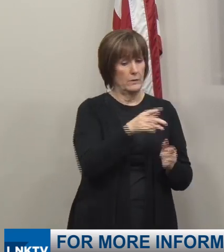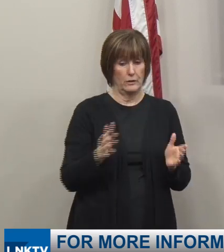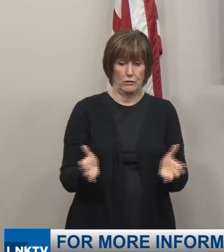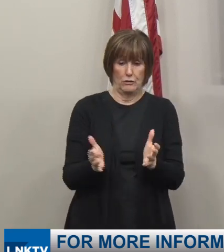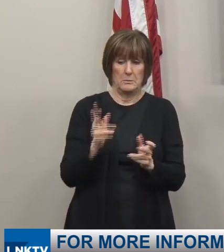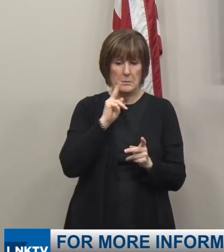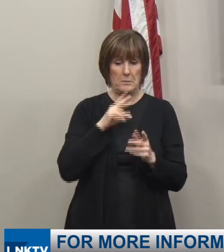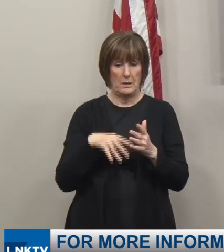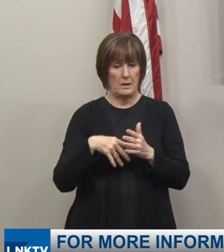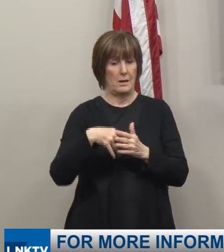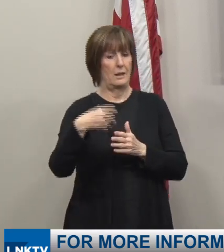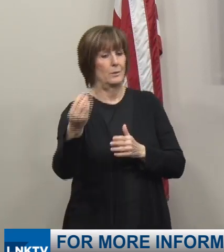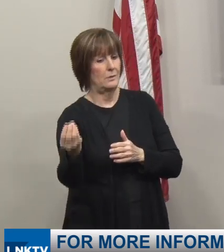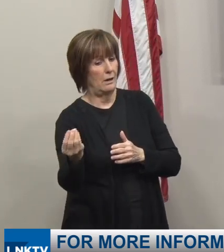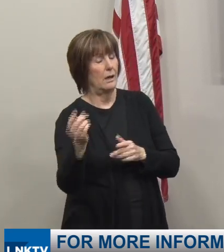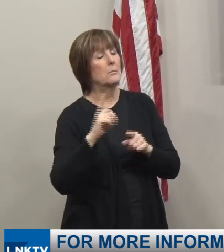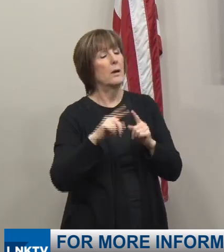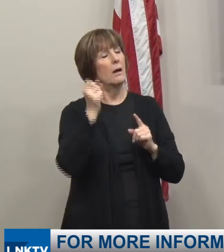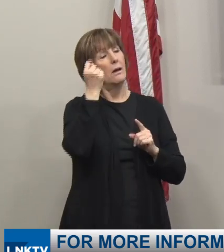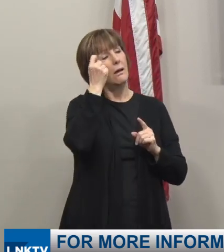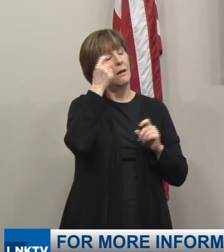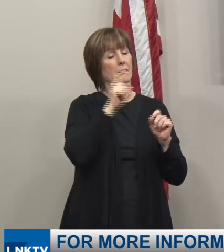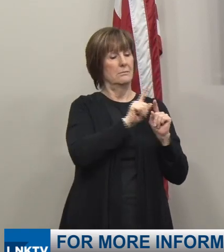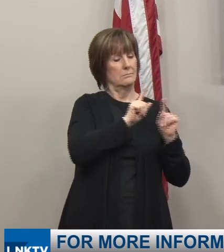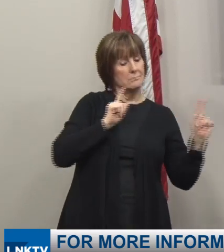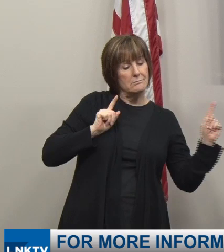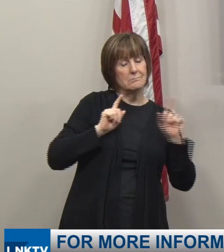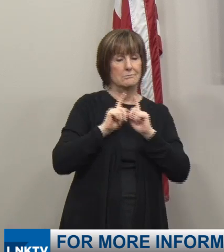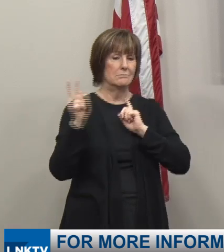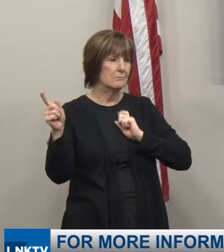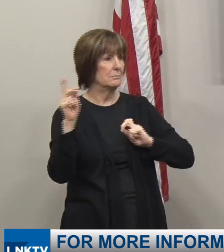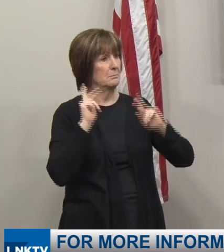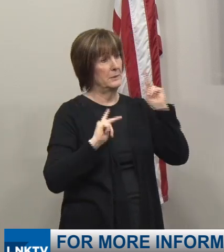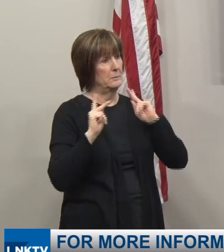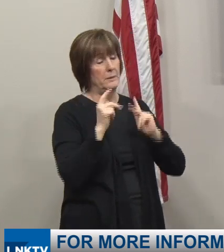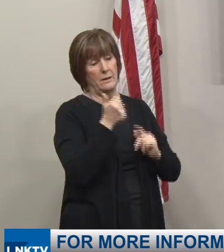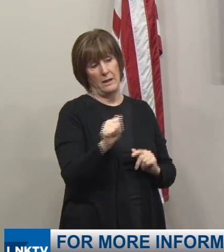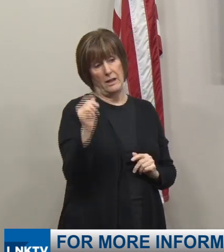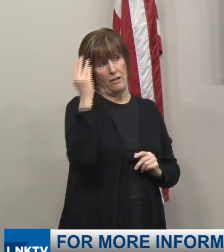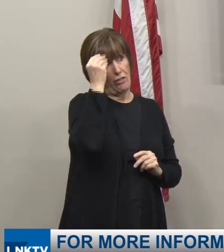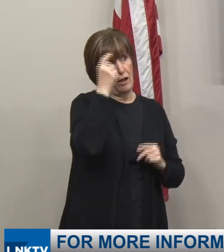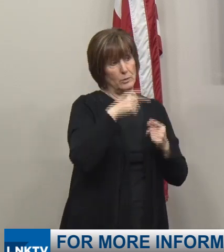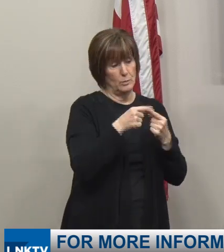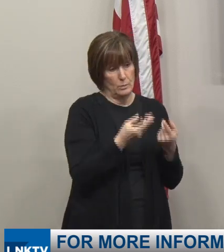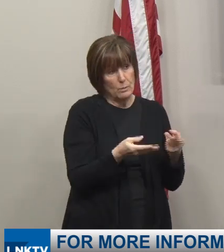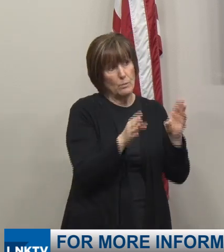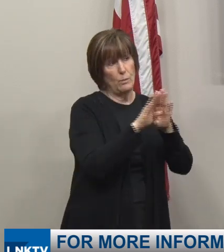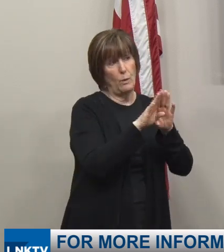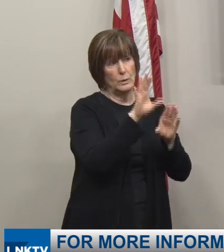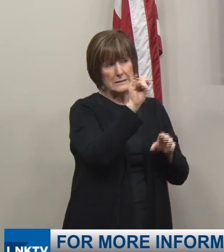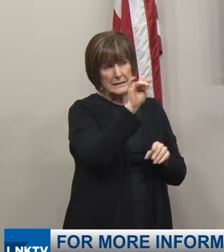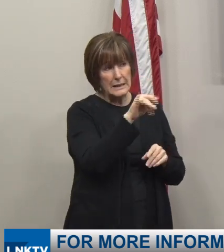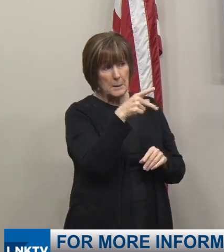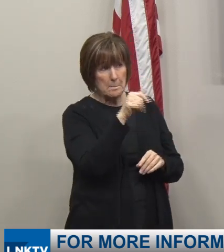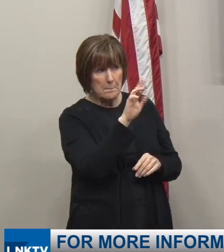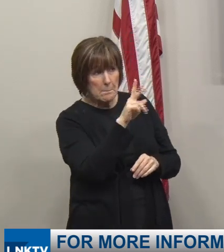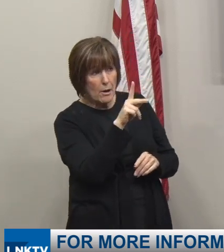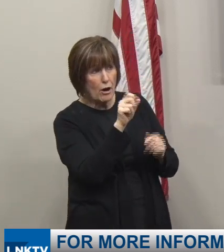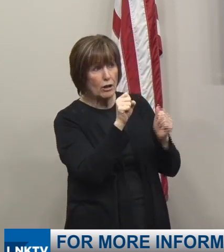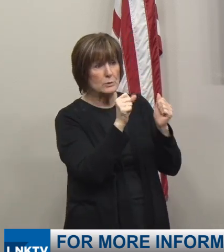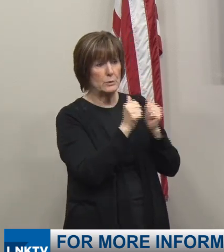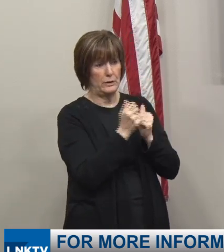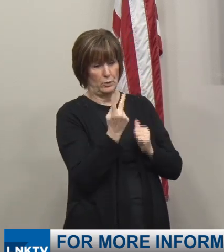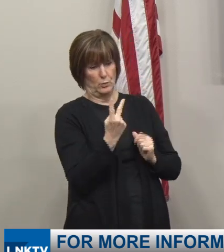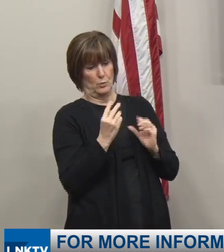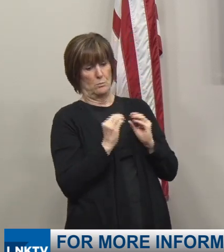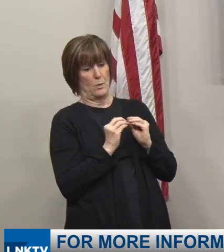to get outside while being mindful of social distancing. Is there any thought to actually closing city parks with 2 more cases